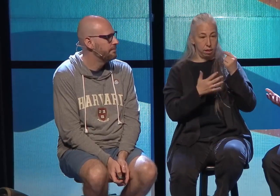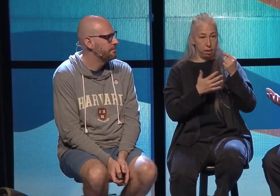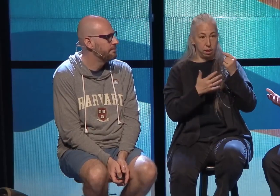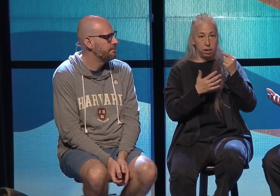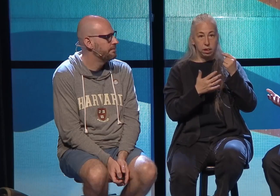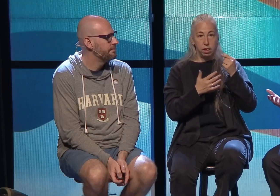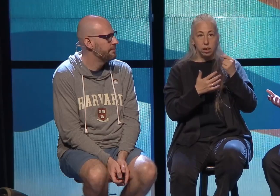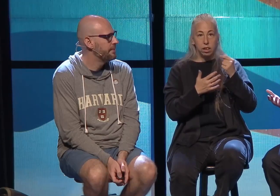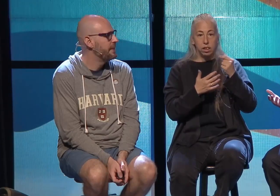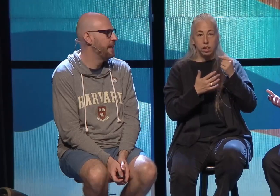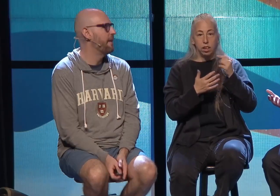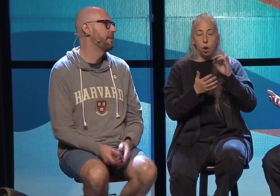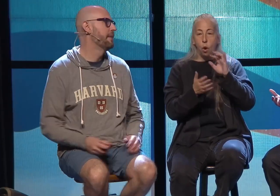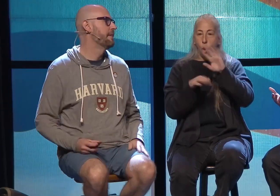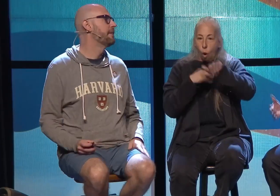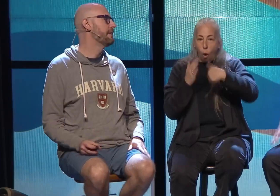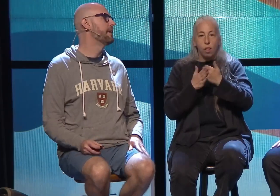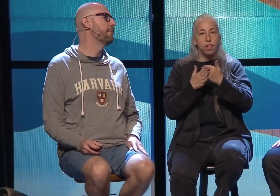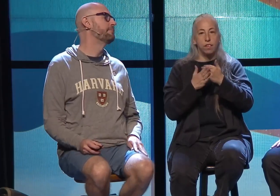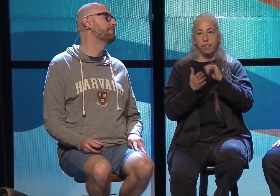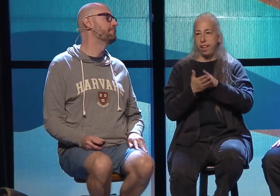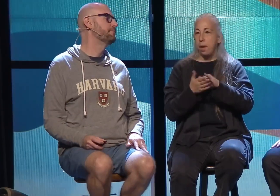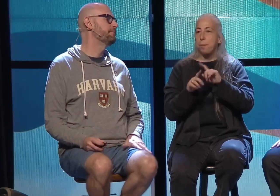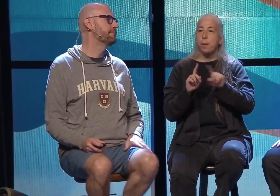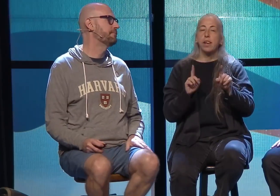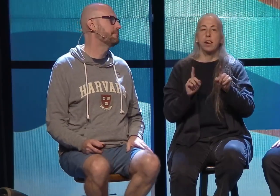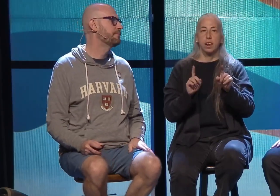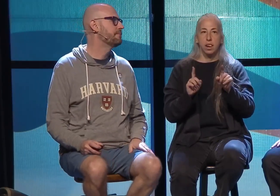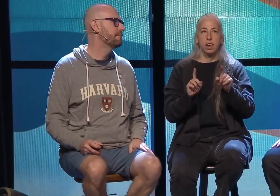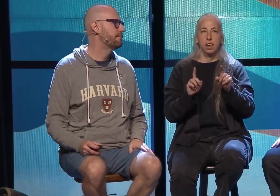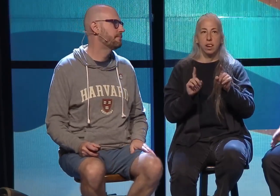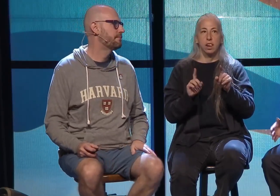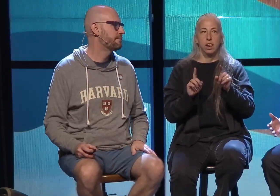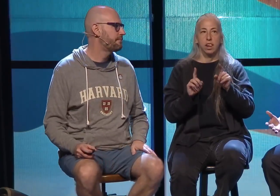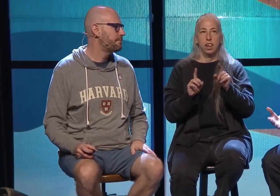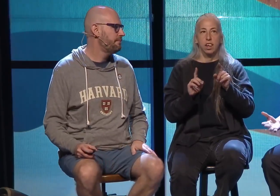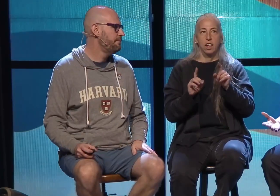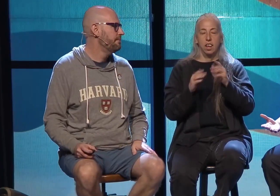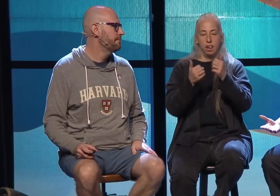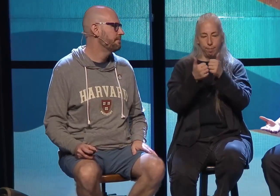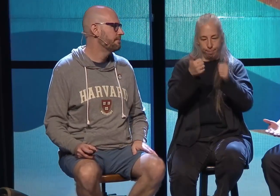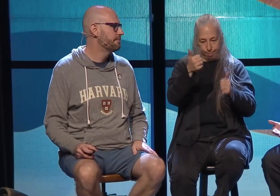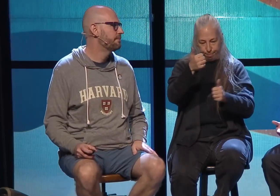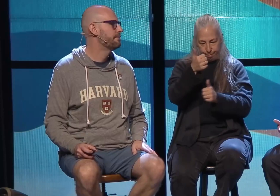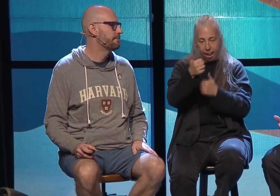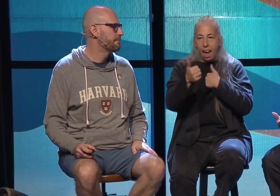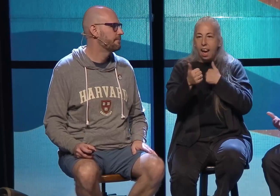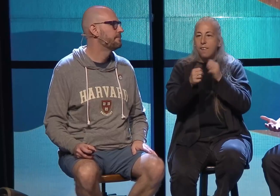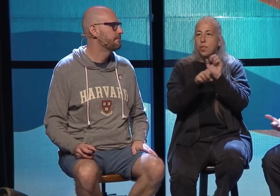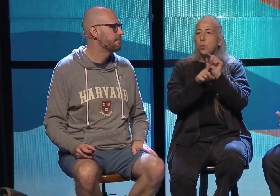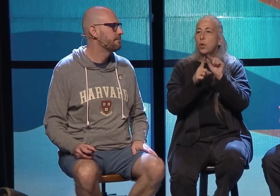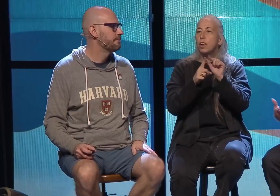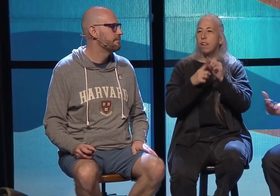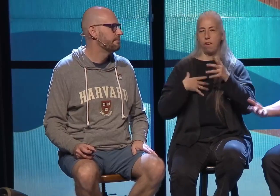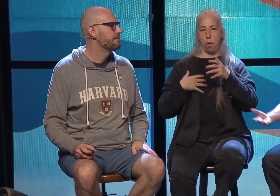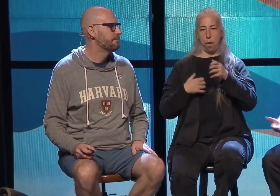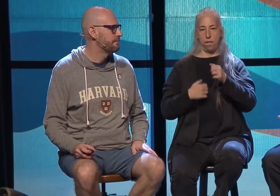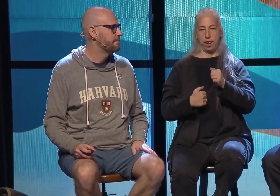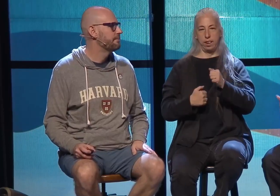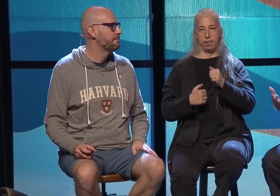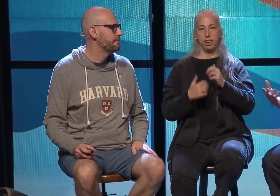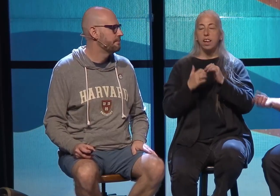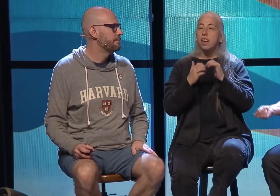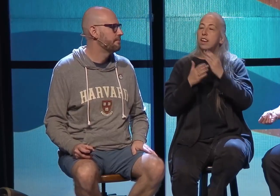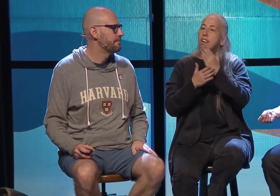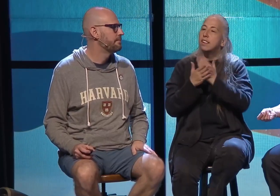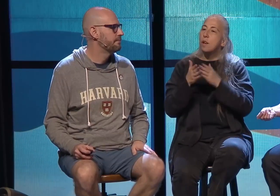love the word confidence, right? There is that's not all there is. That there's a way within which, even